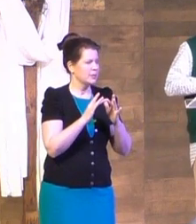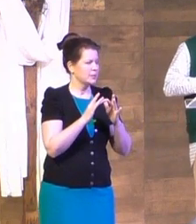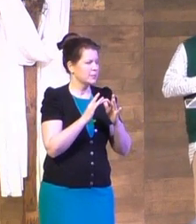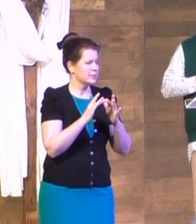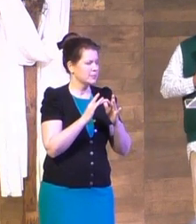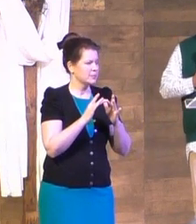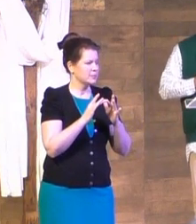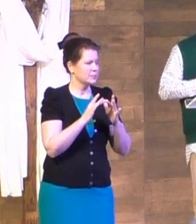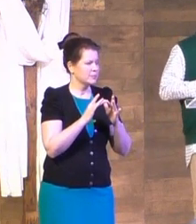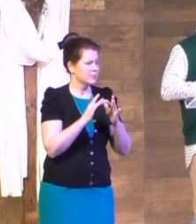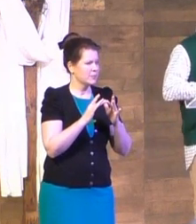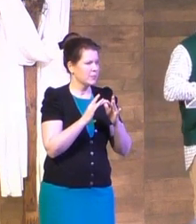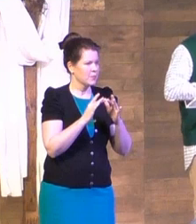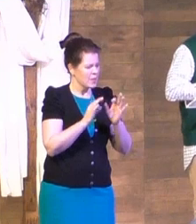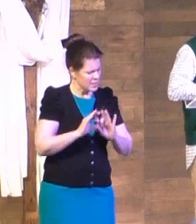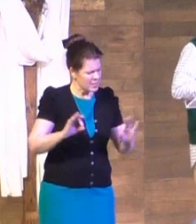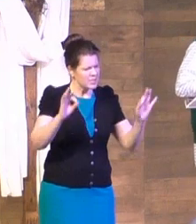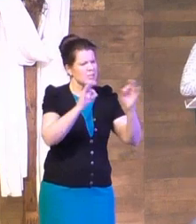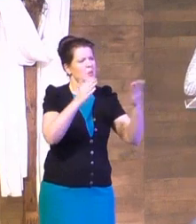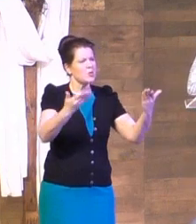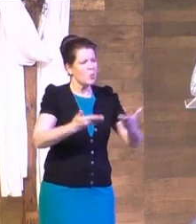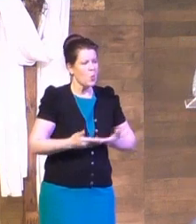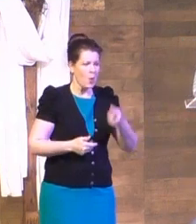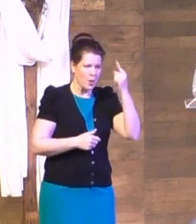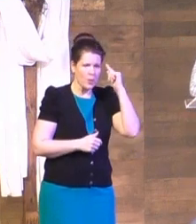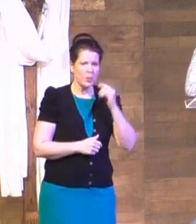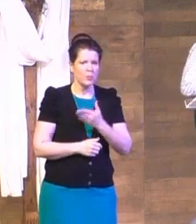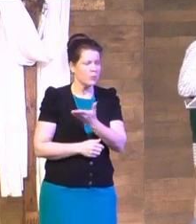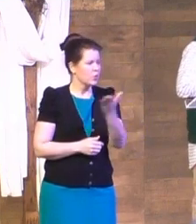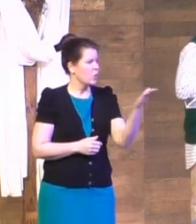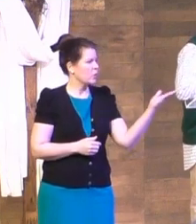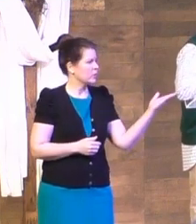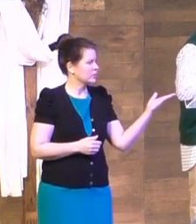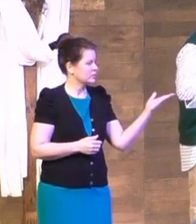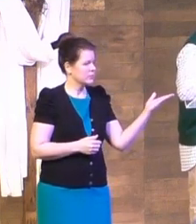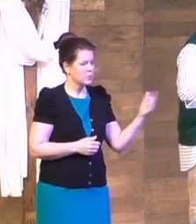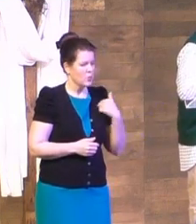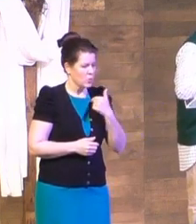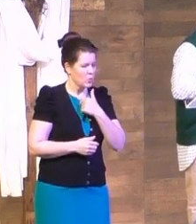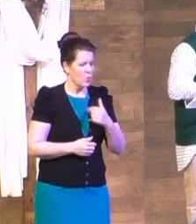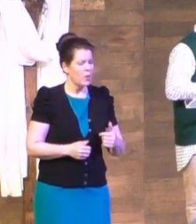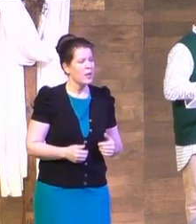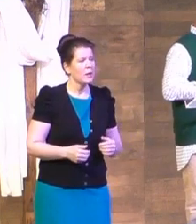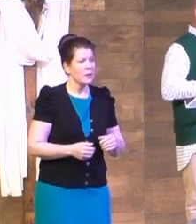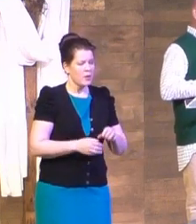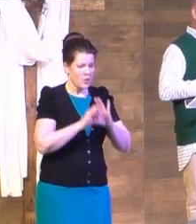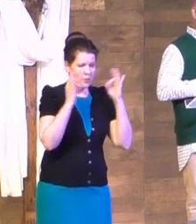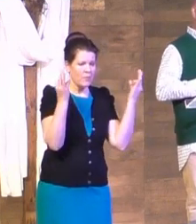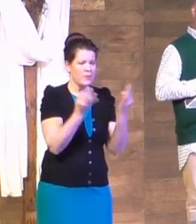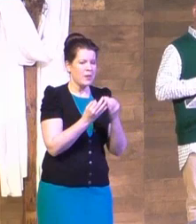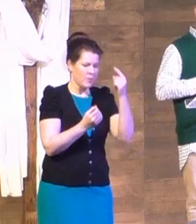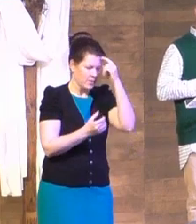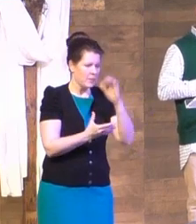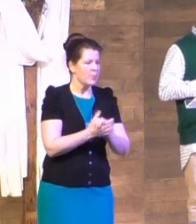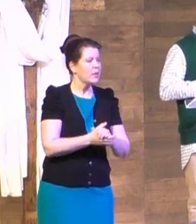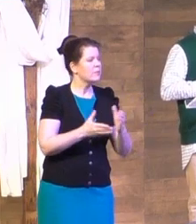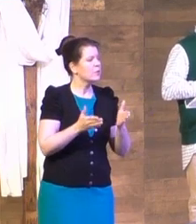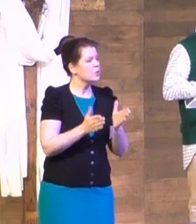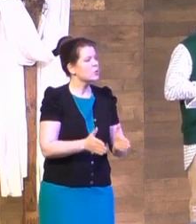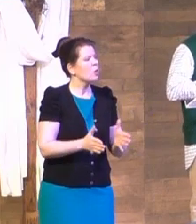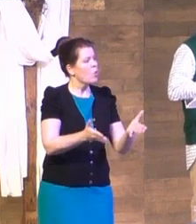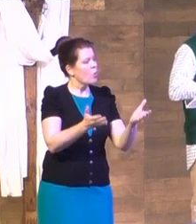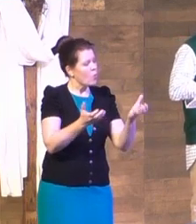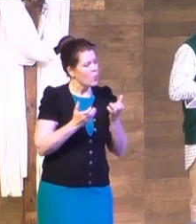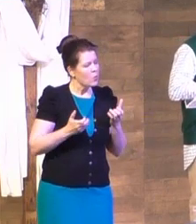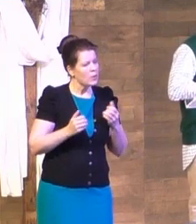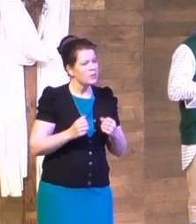special welcome to you. We are a family of believers. We want to boldly show